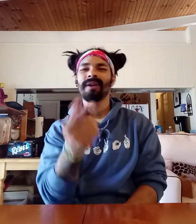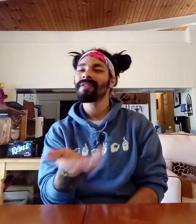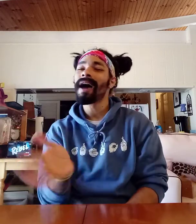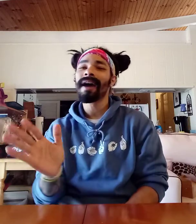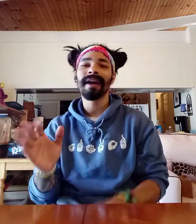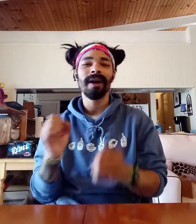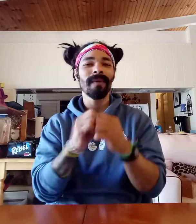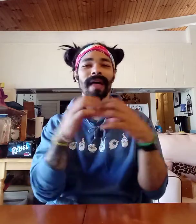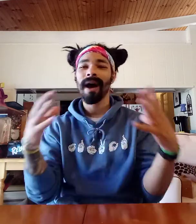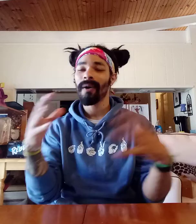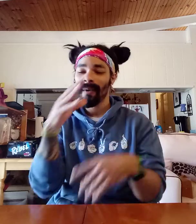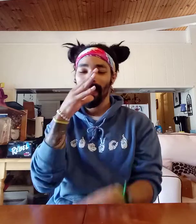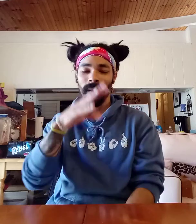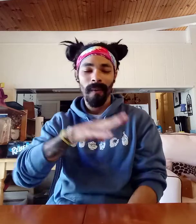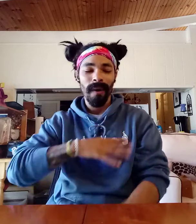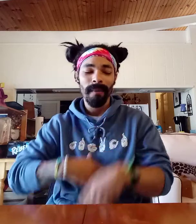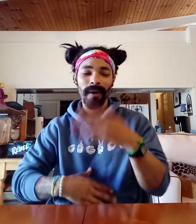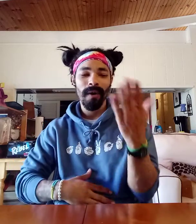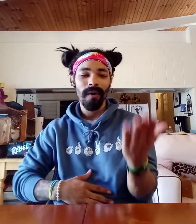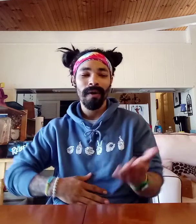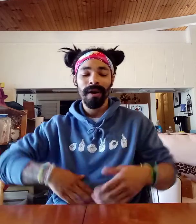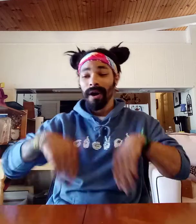thing Without a woman or a girl